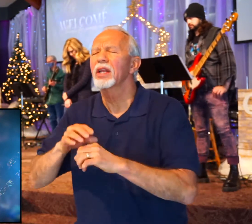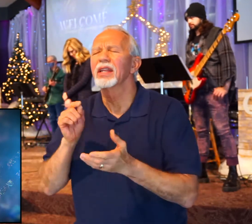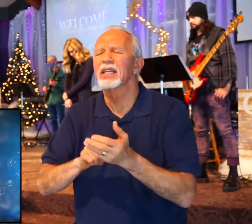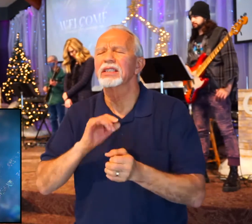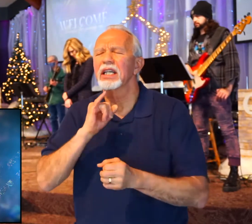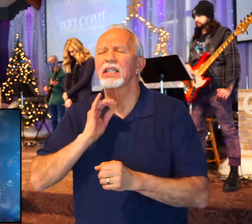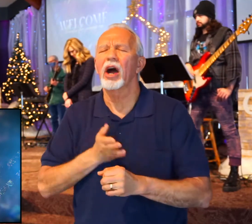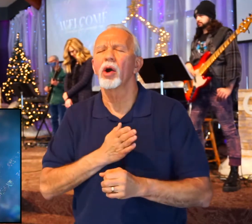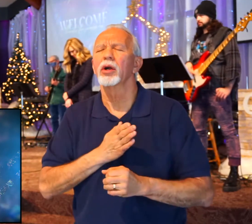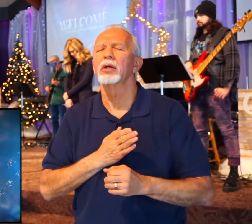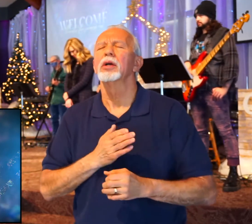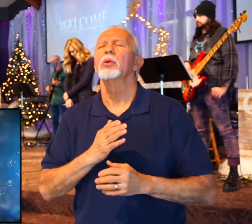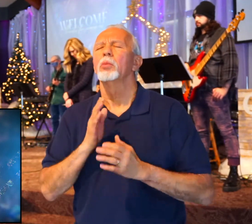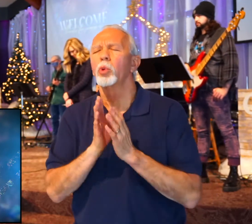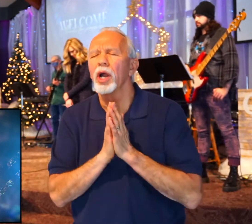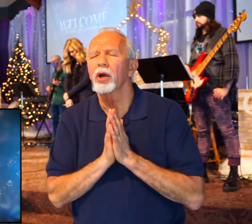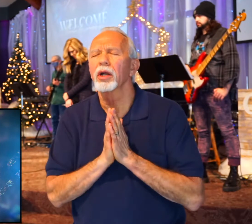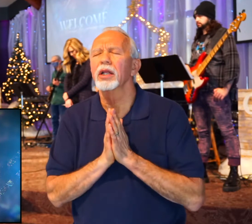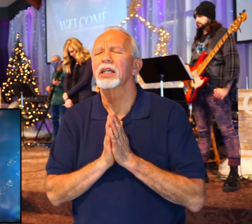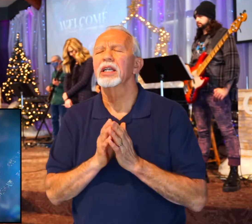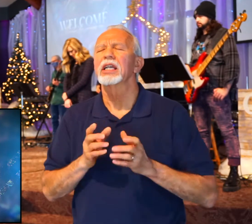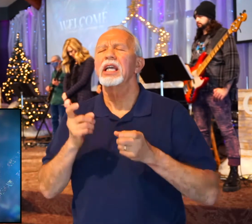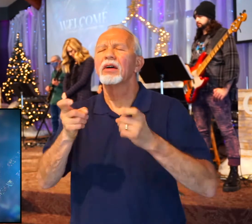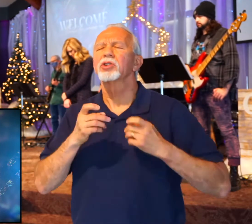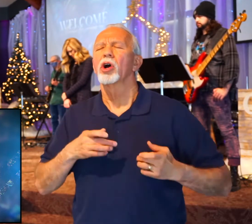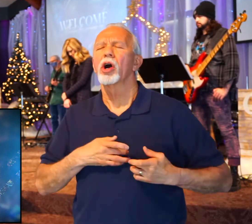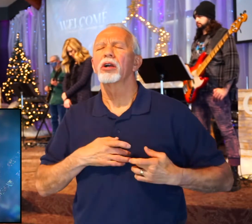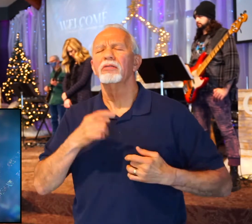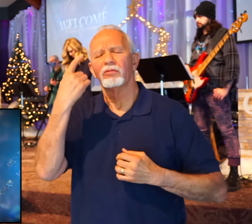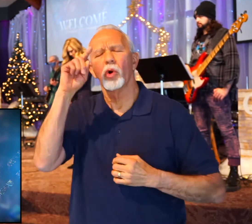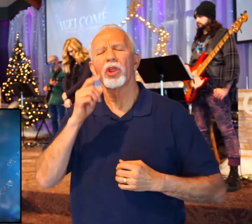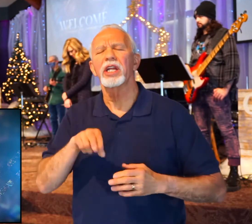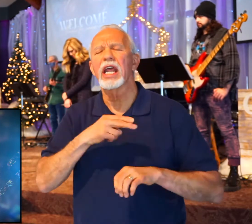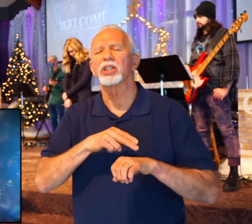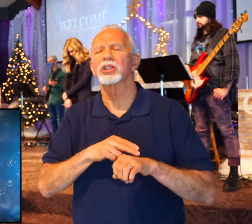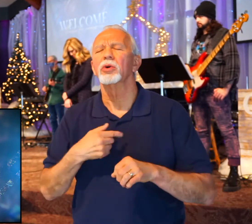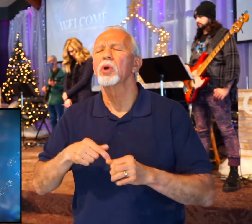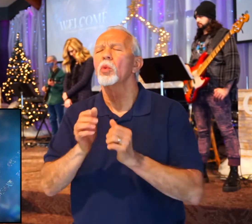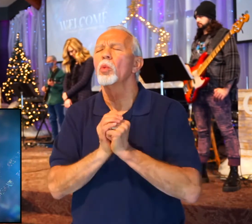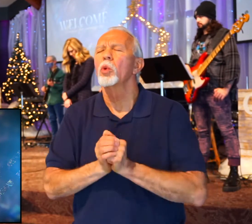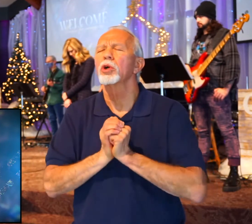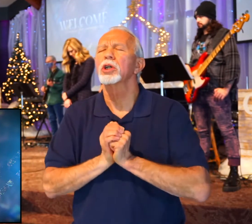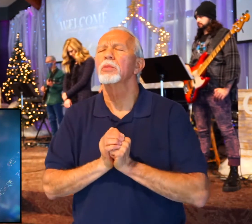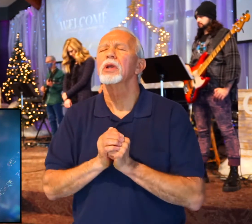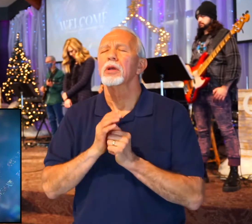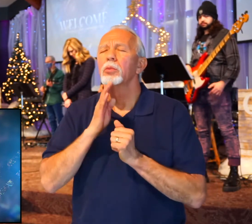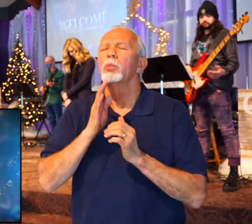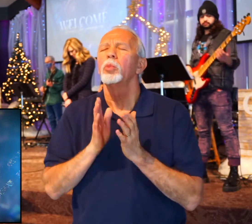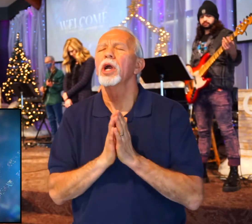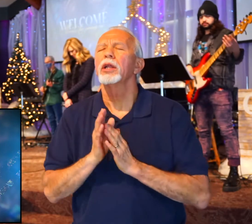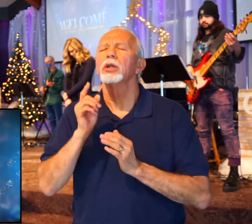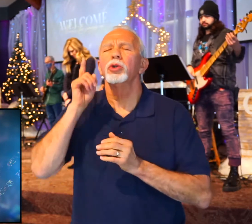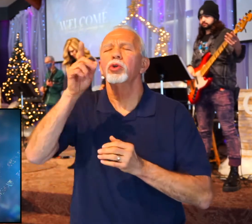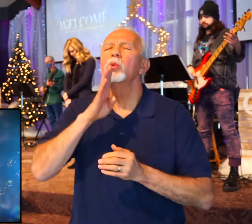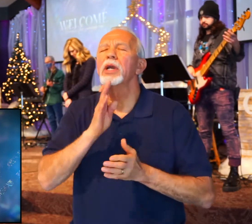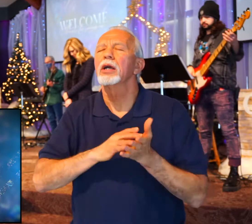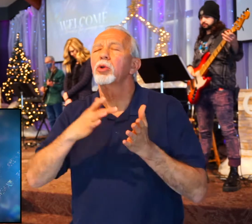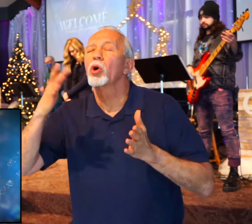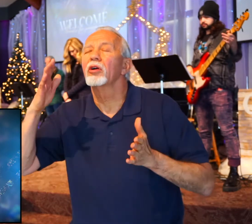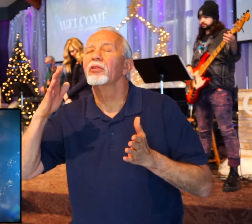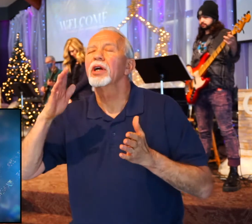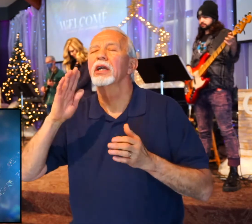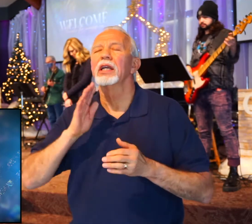Lord. Give us a heart for the nations. As we worship this morning, we pray that you'd be glorified in all that we do, all that we sing, in the word